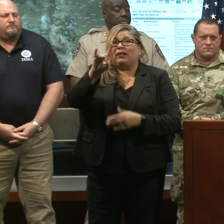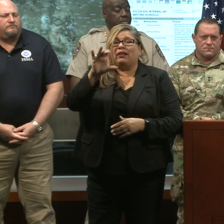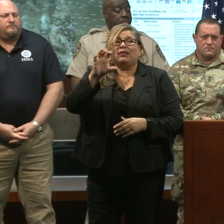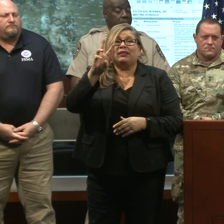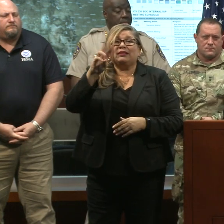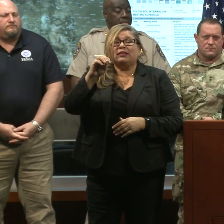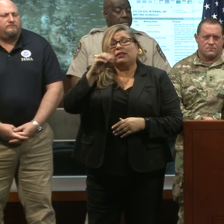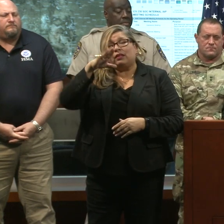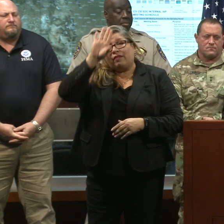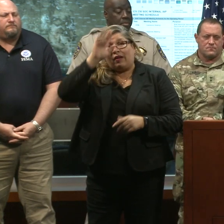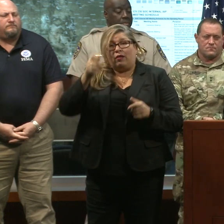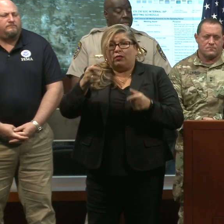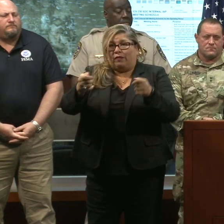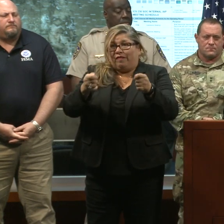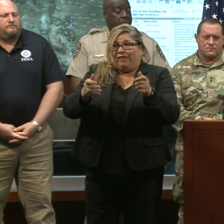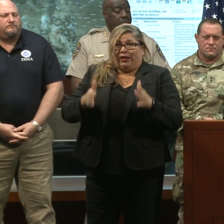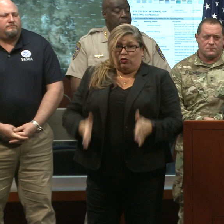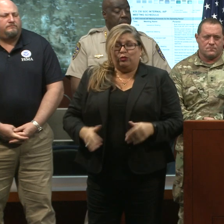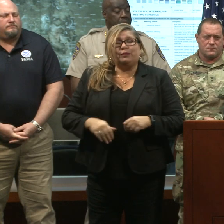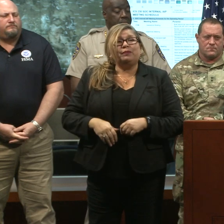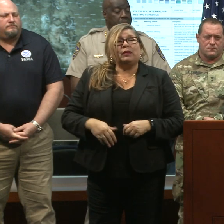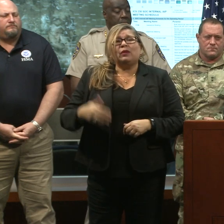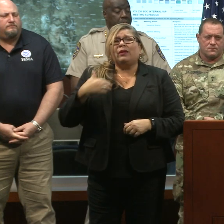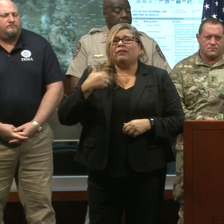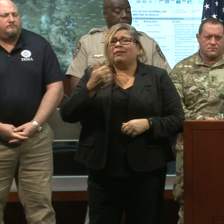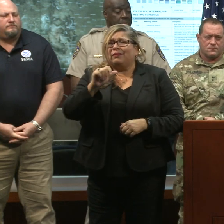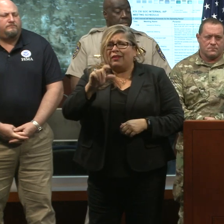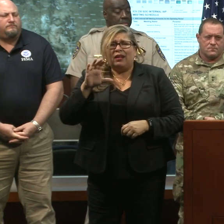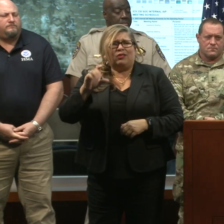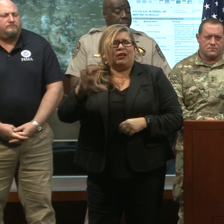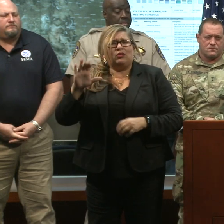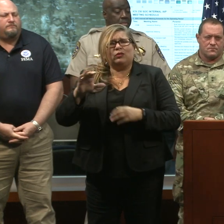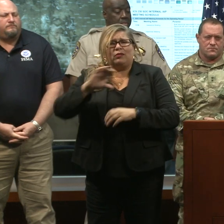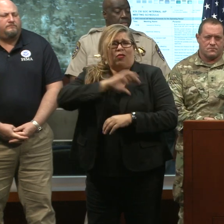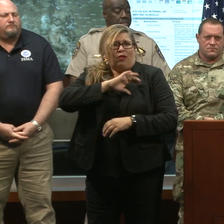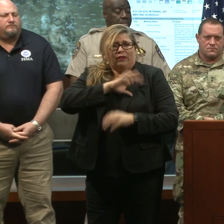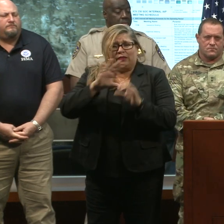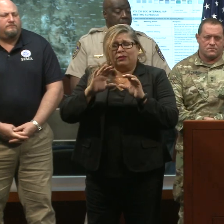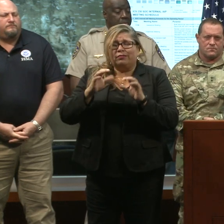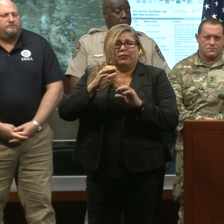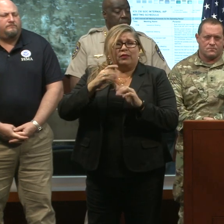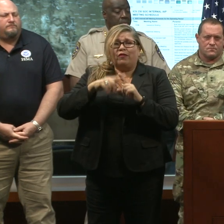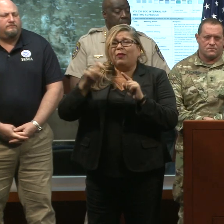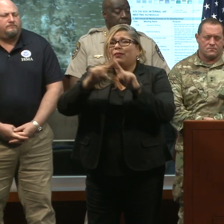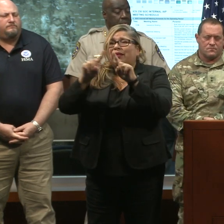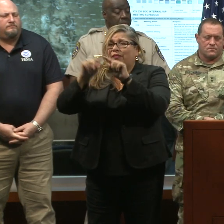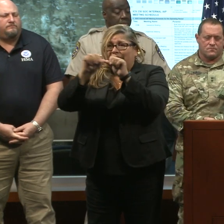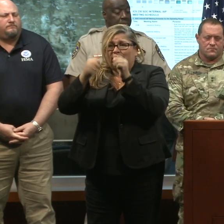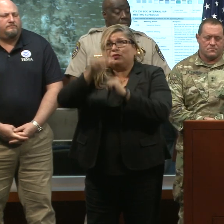1,860 firefighters. We also have hundreds of law enforcement officers from agencies up and